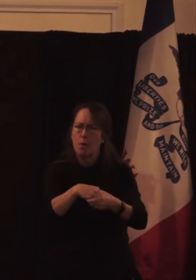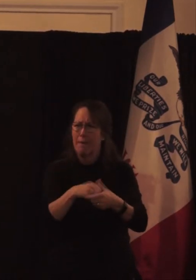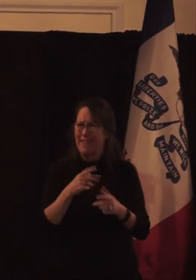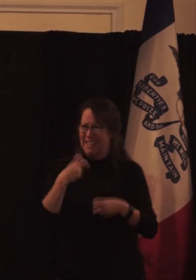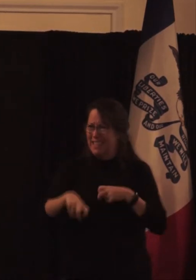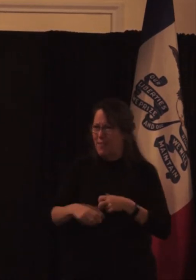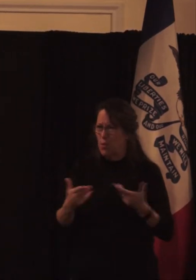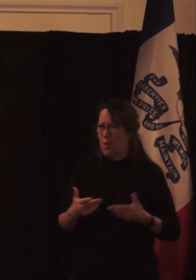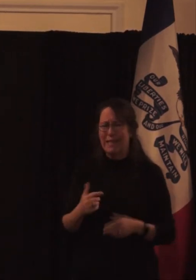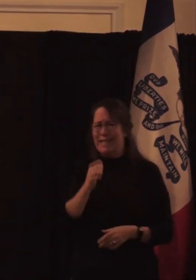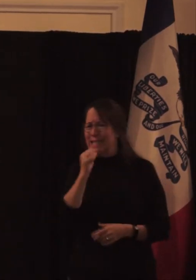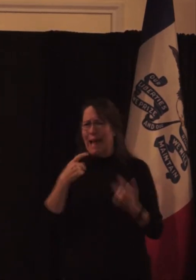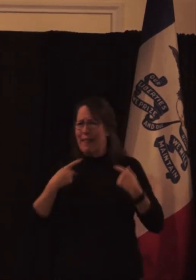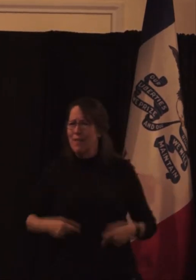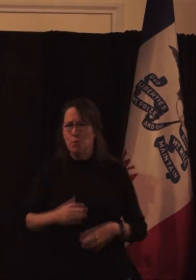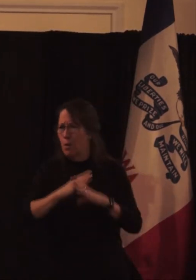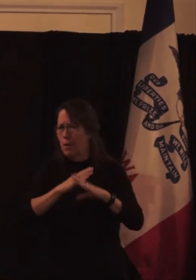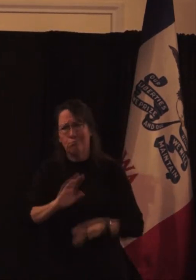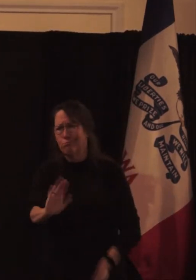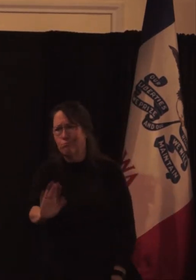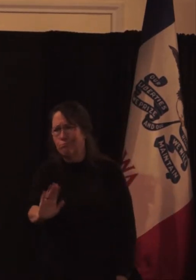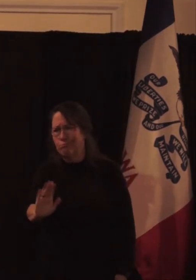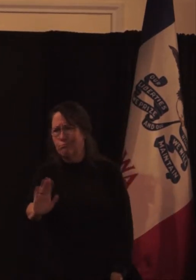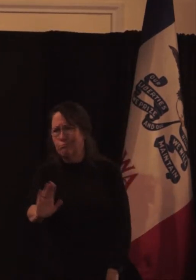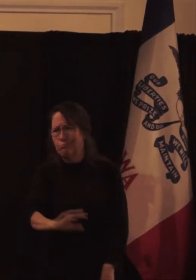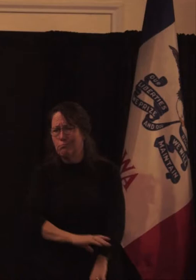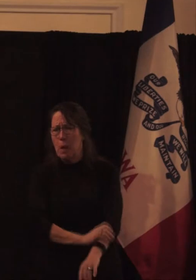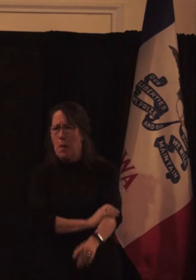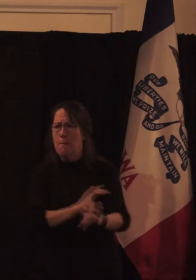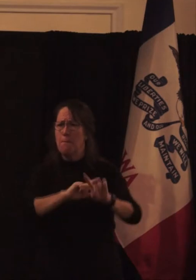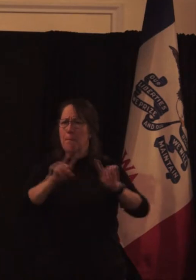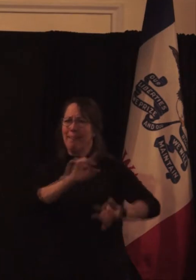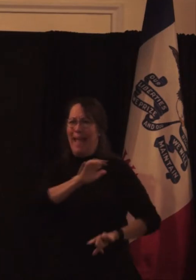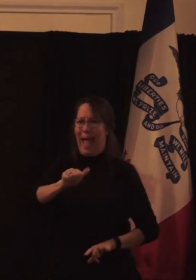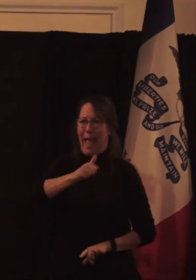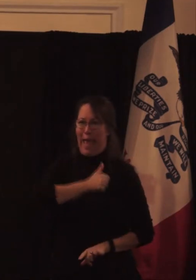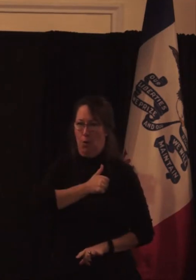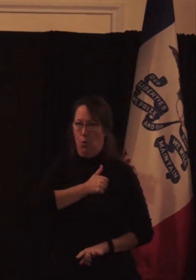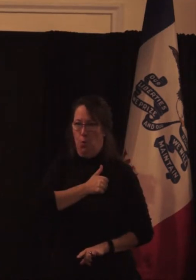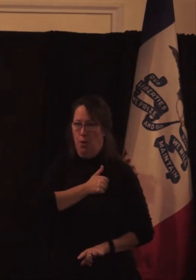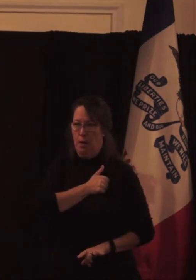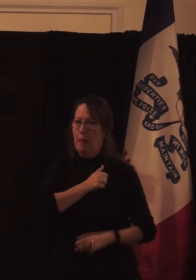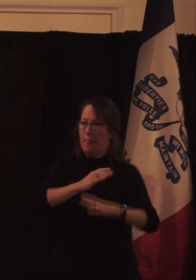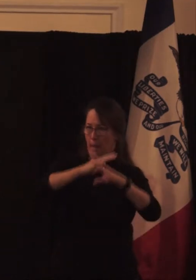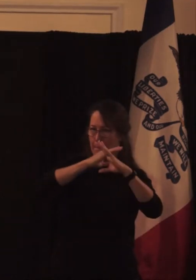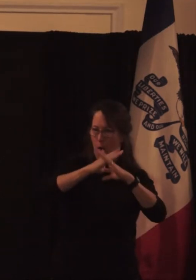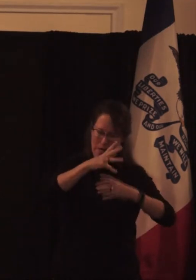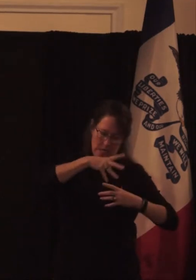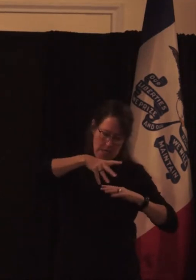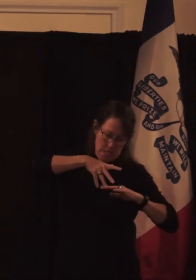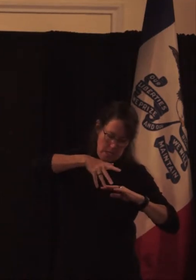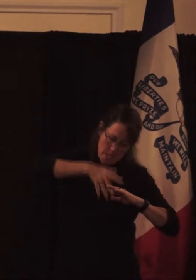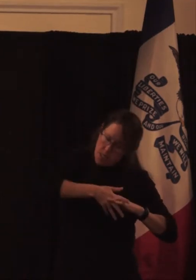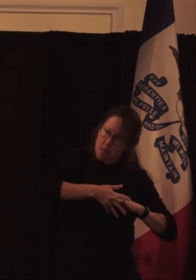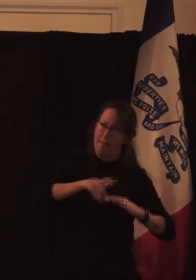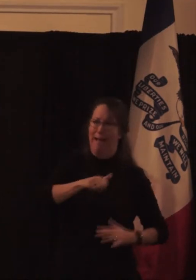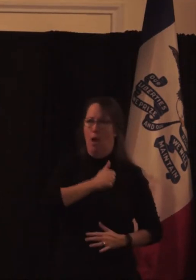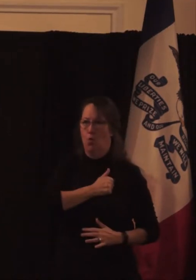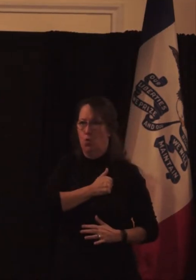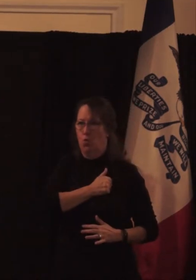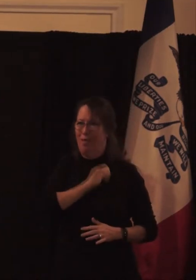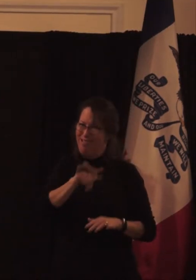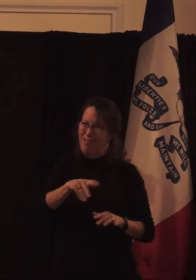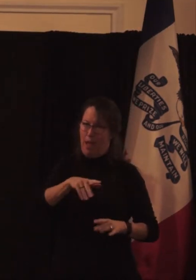I always respond, it's not the physical barriers, but the attitudinal barriers that's embedded.